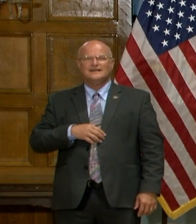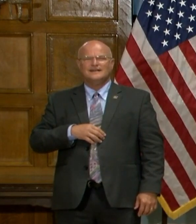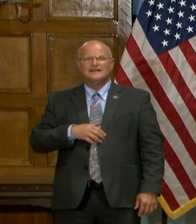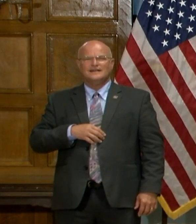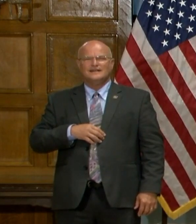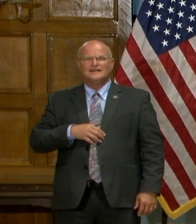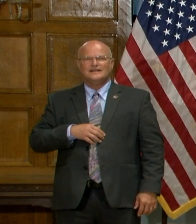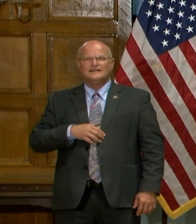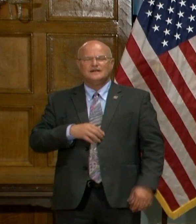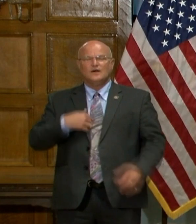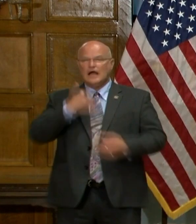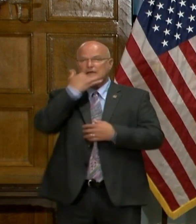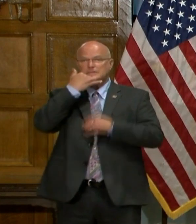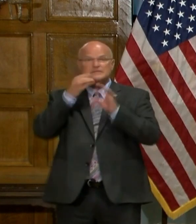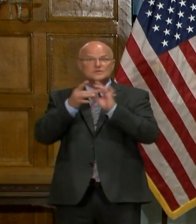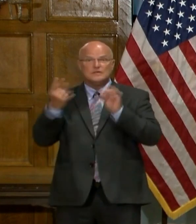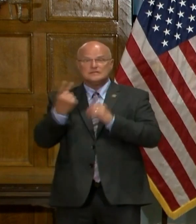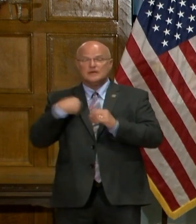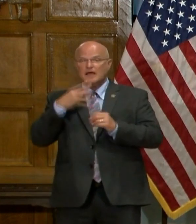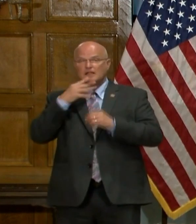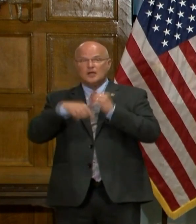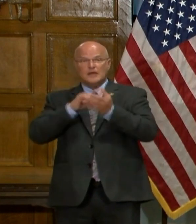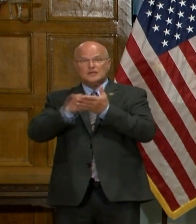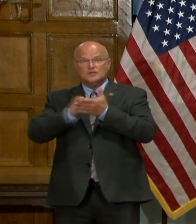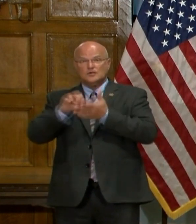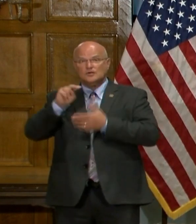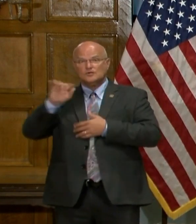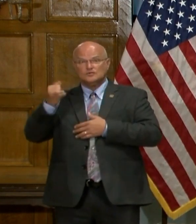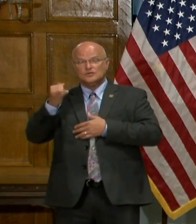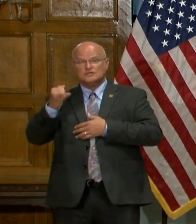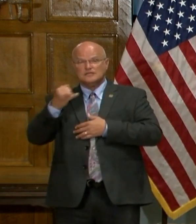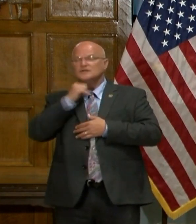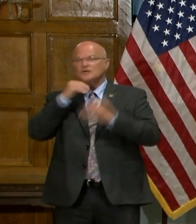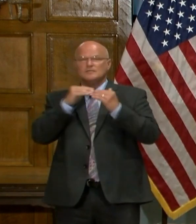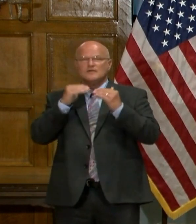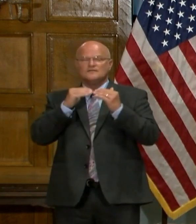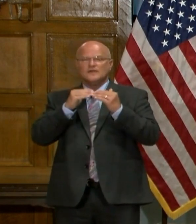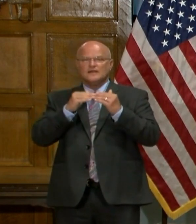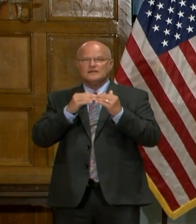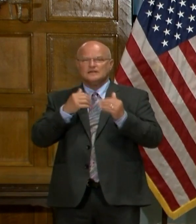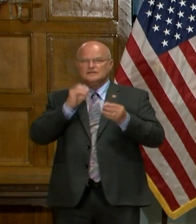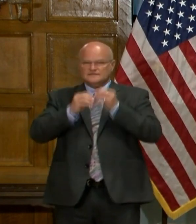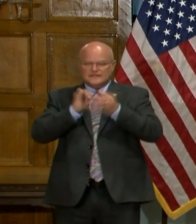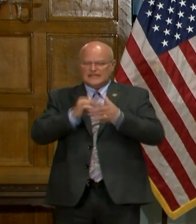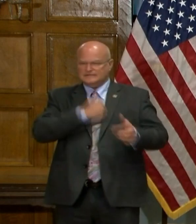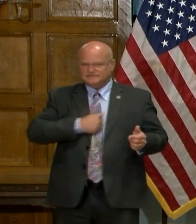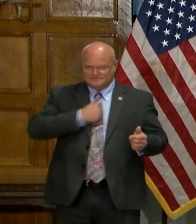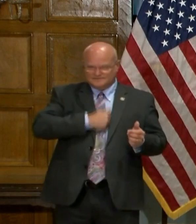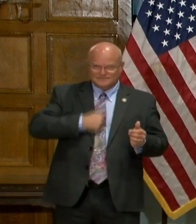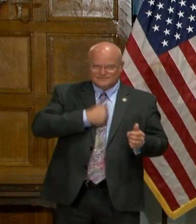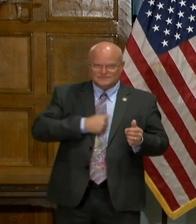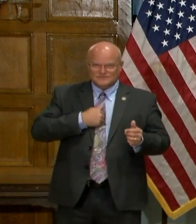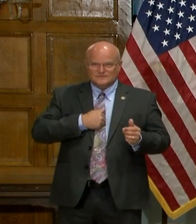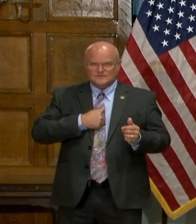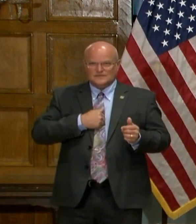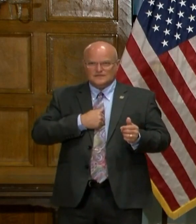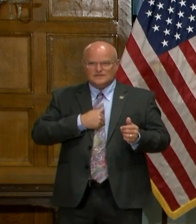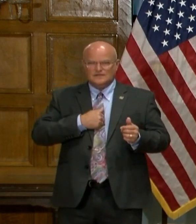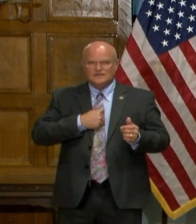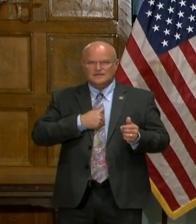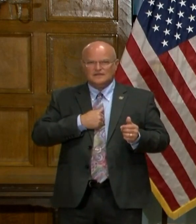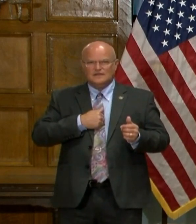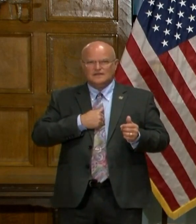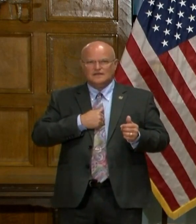I misquoted something in that when I talked about New York, New Jersey, and it wouldn't be fair to not fix that. It was a 10-day rolling average of